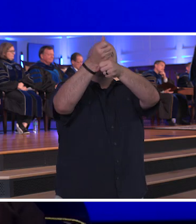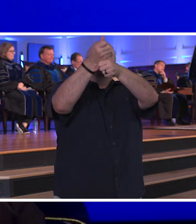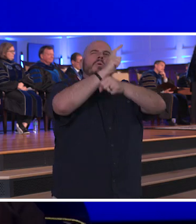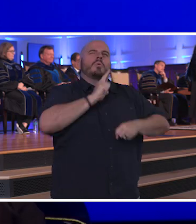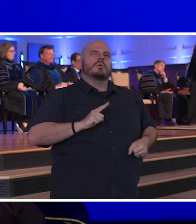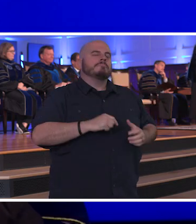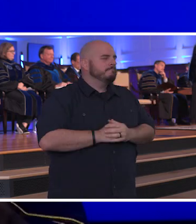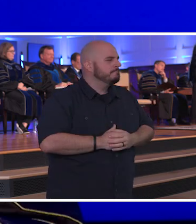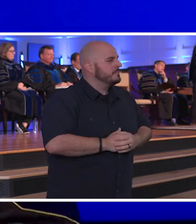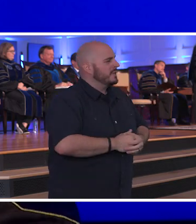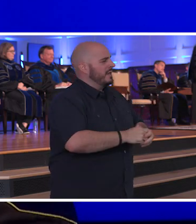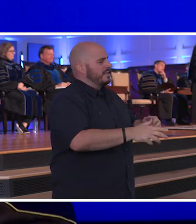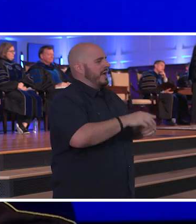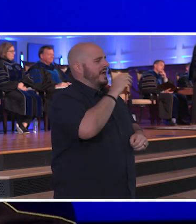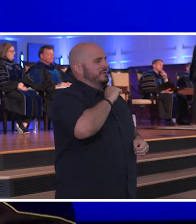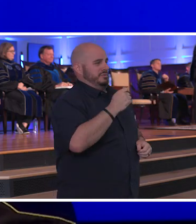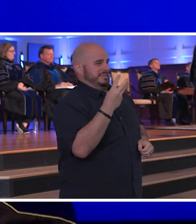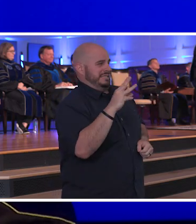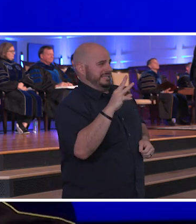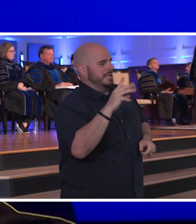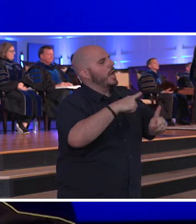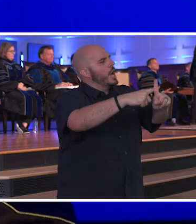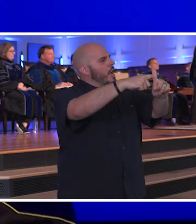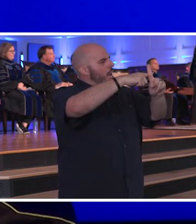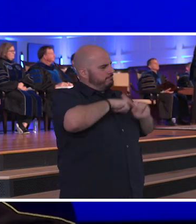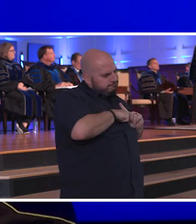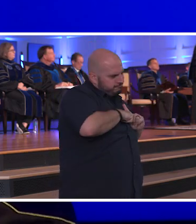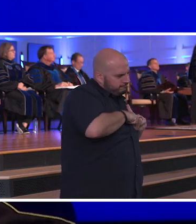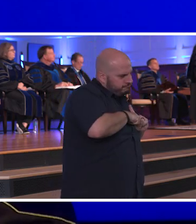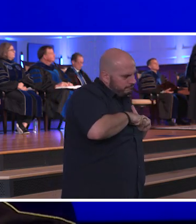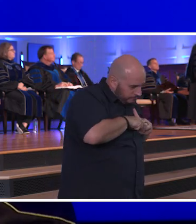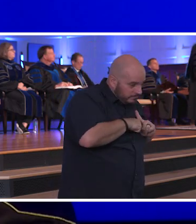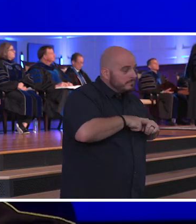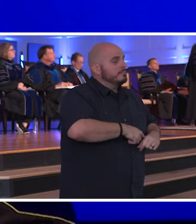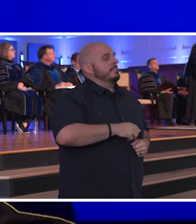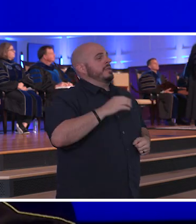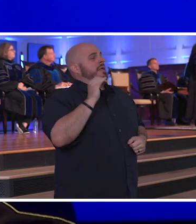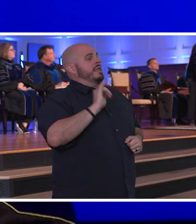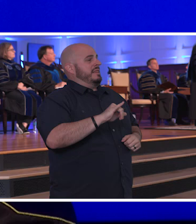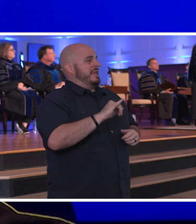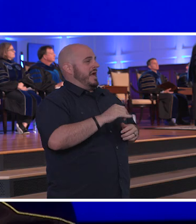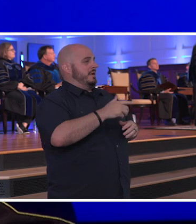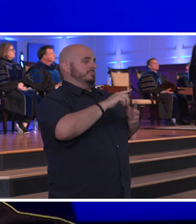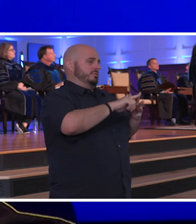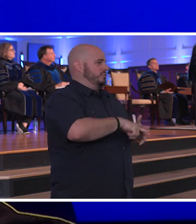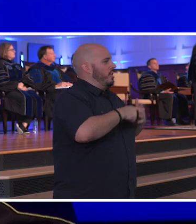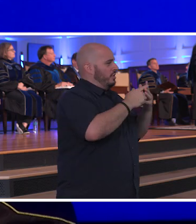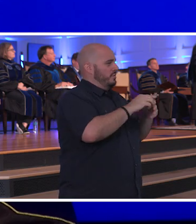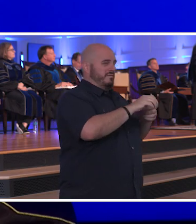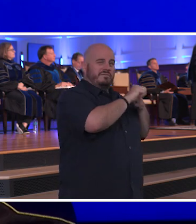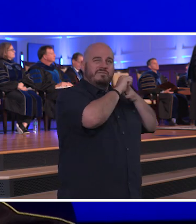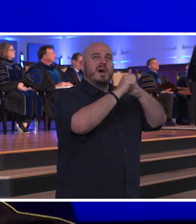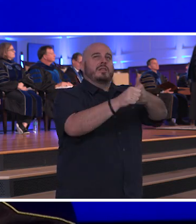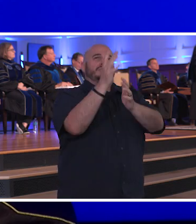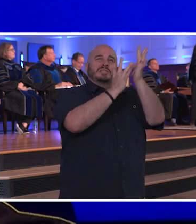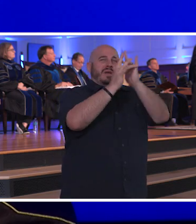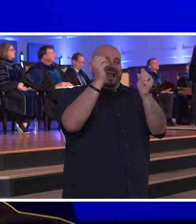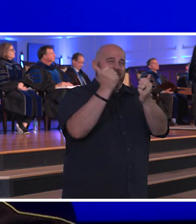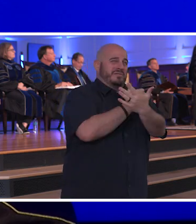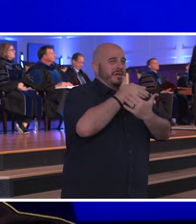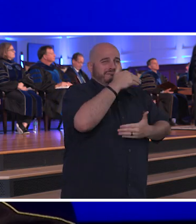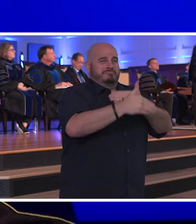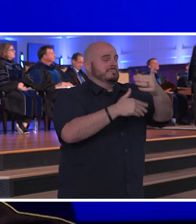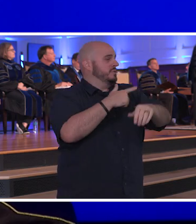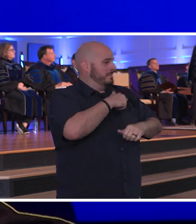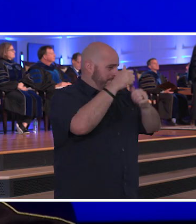16 when she was converted, and it was when she began to follow Jesus with her whole heart. She was baptized in the baptistry in a